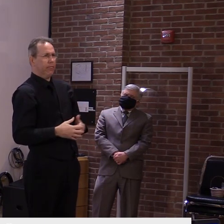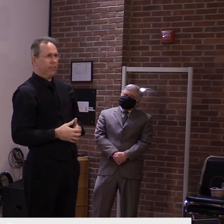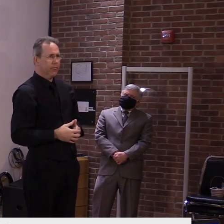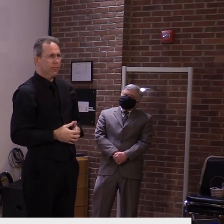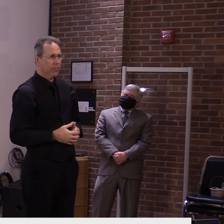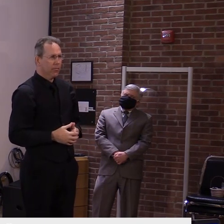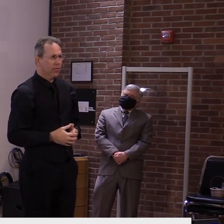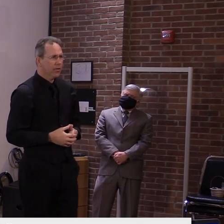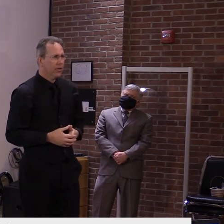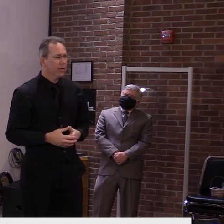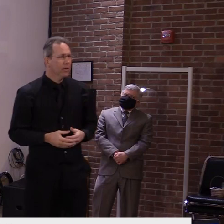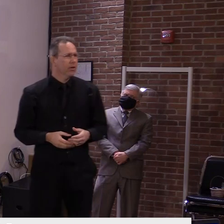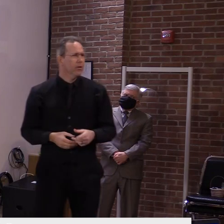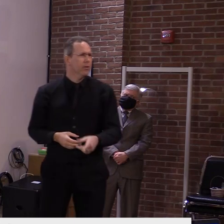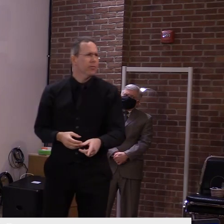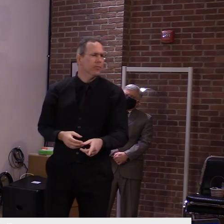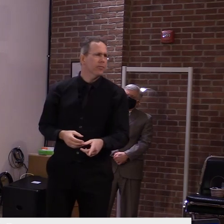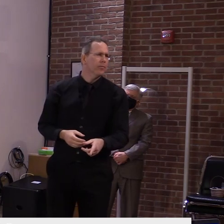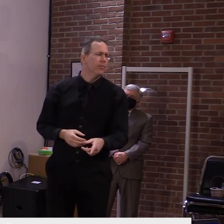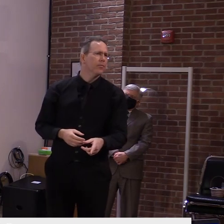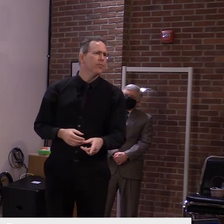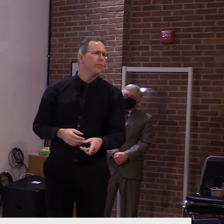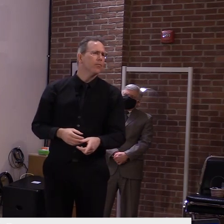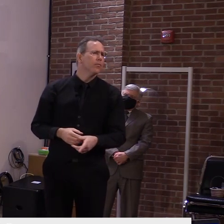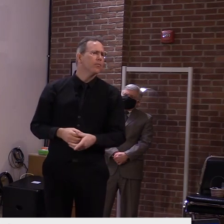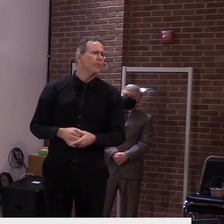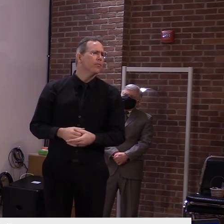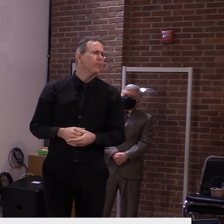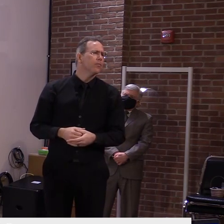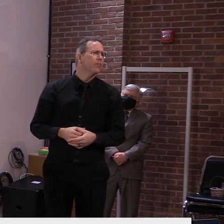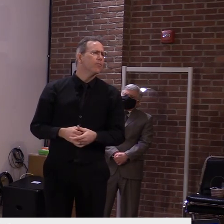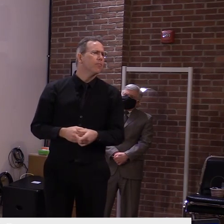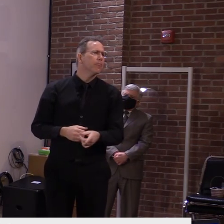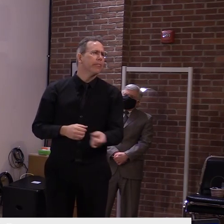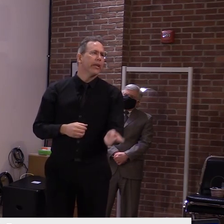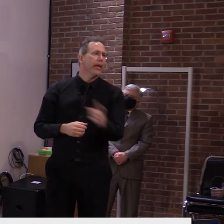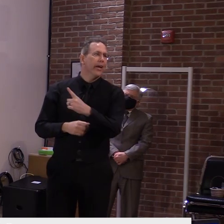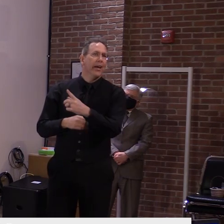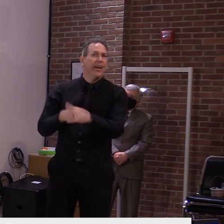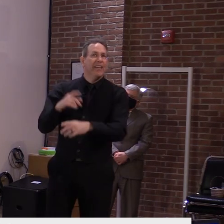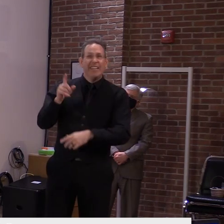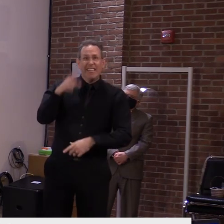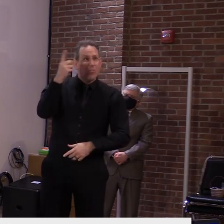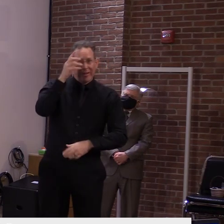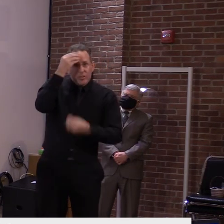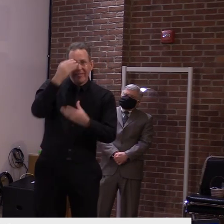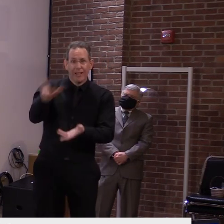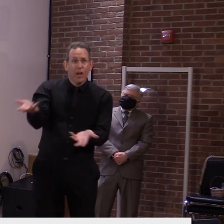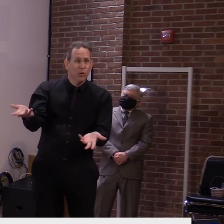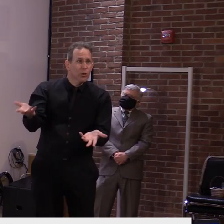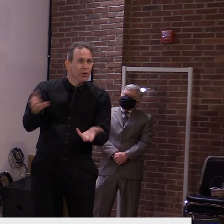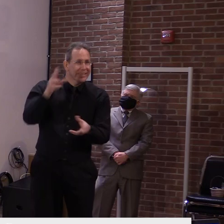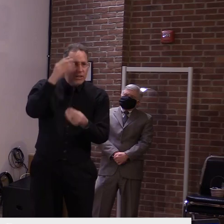I guess at some point maybe I can fill your administration in on it, probably offline. Okay.